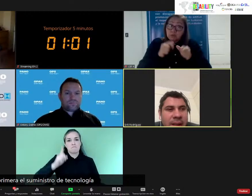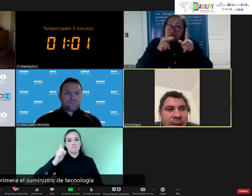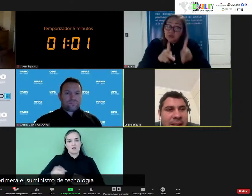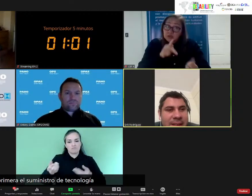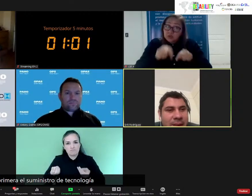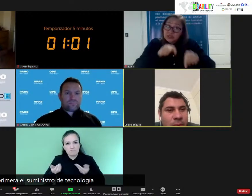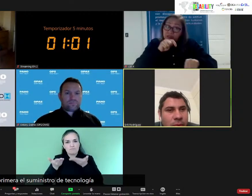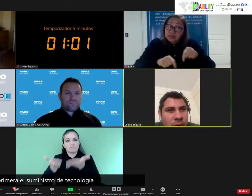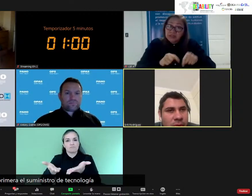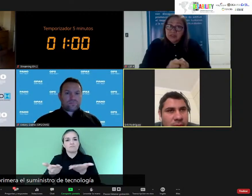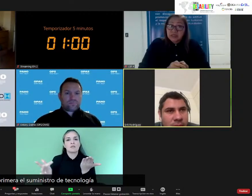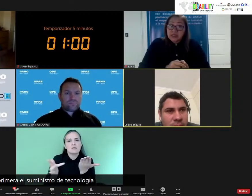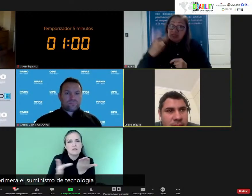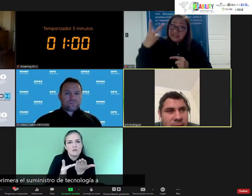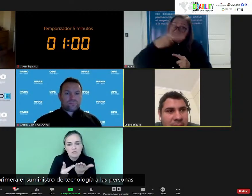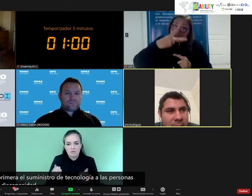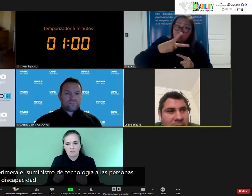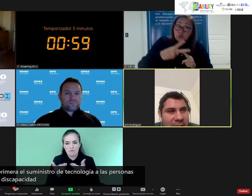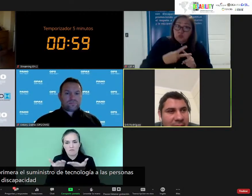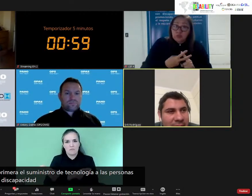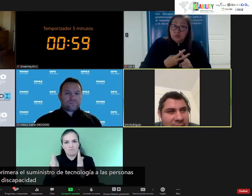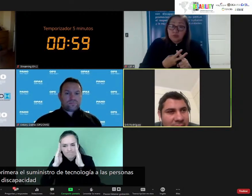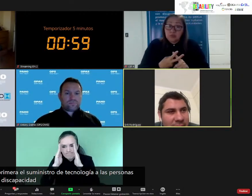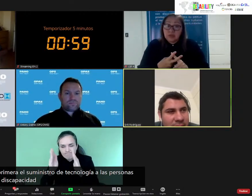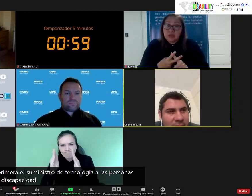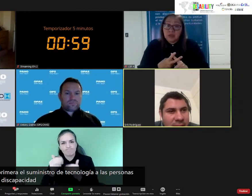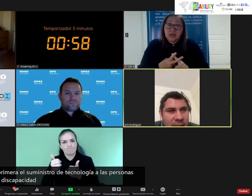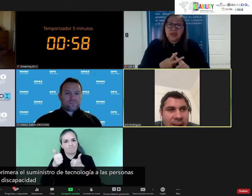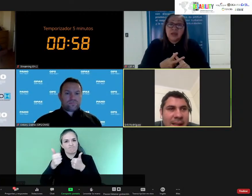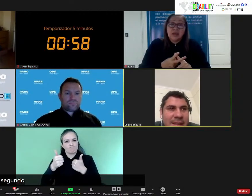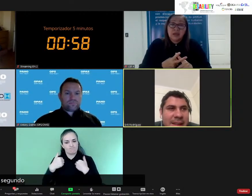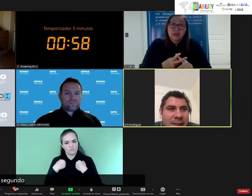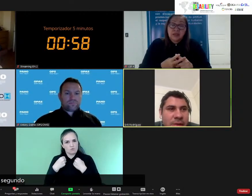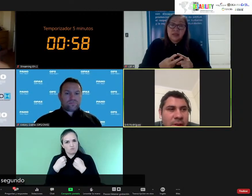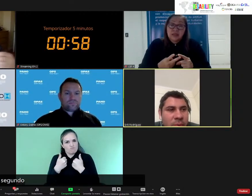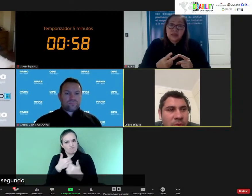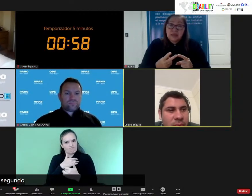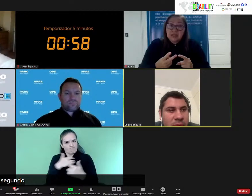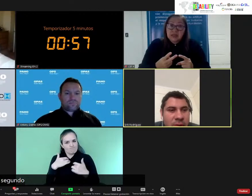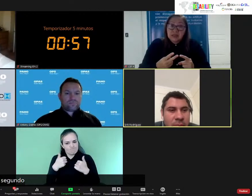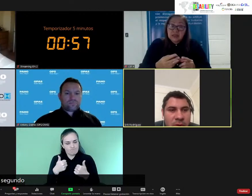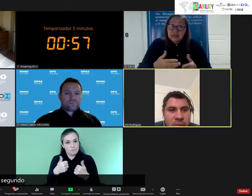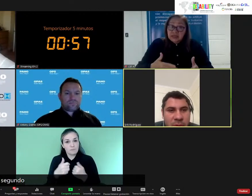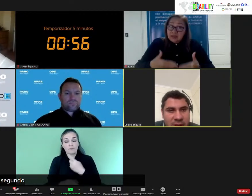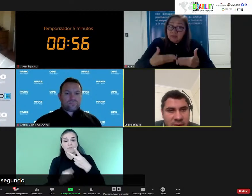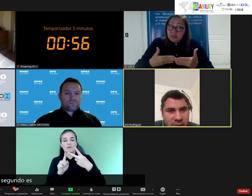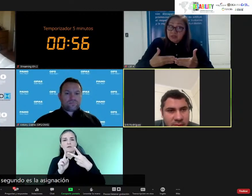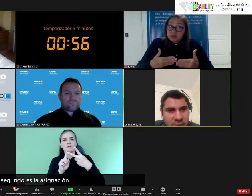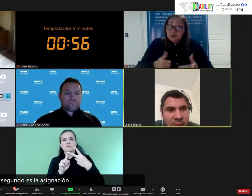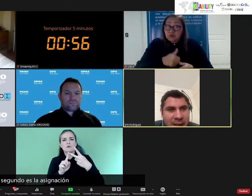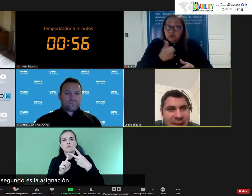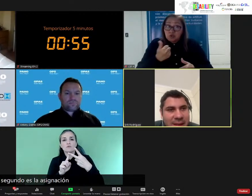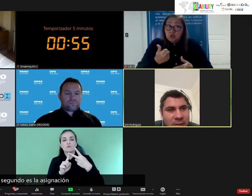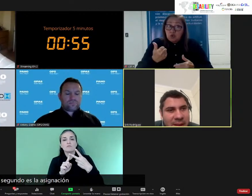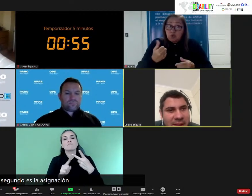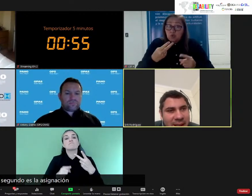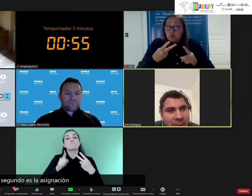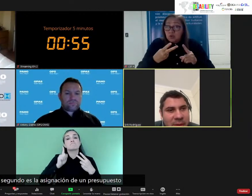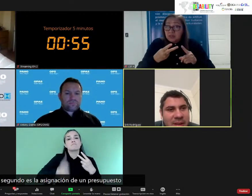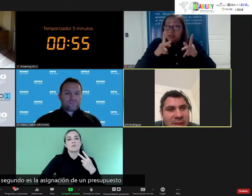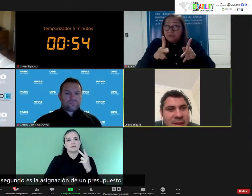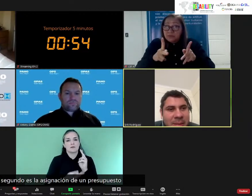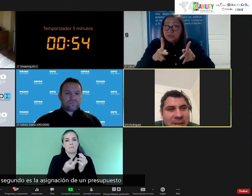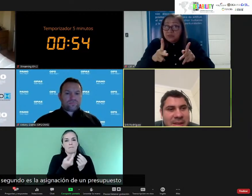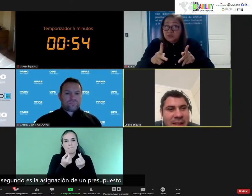for persons with disabilities and the second one which i would like to point out is the allocation of a specific